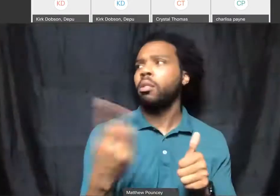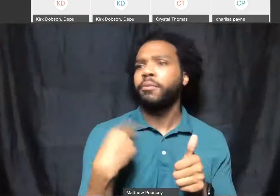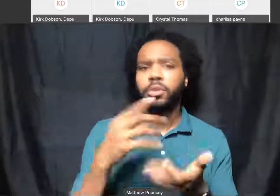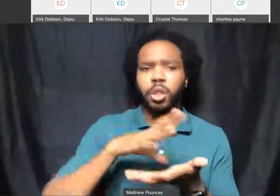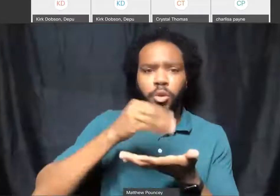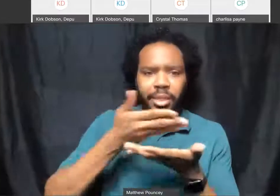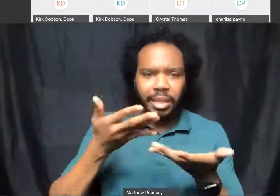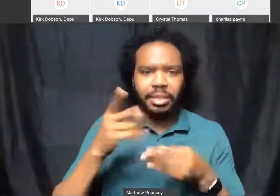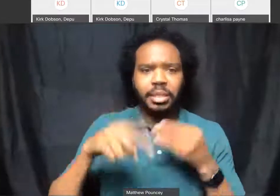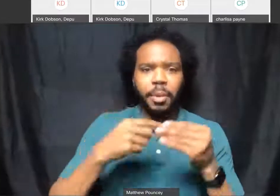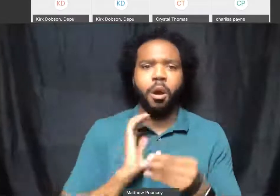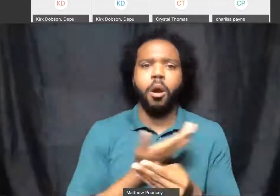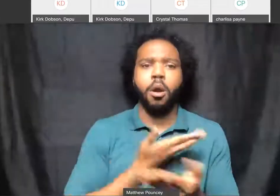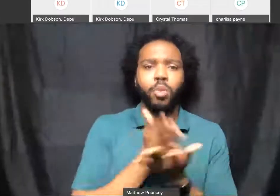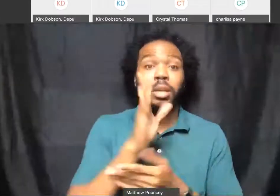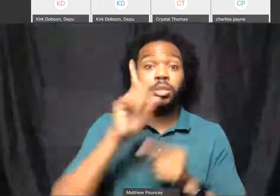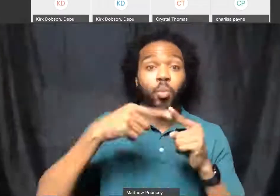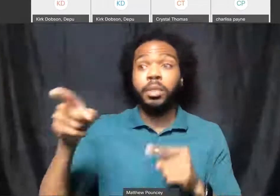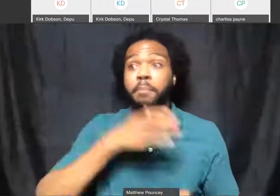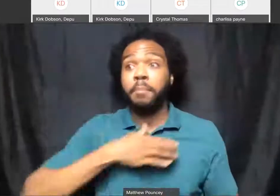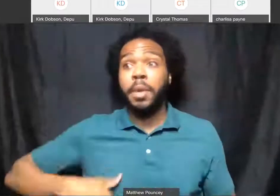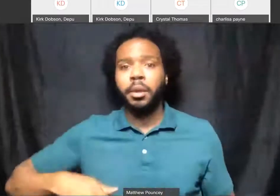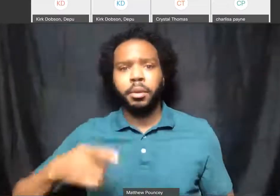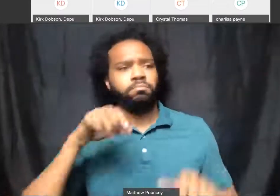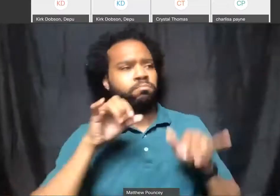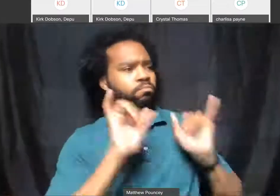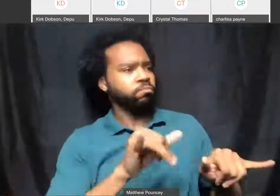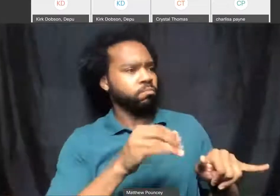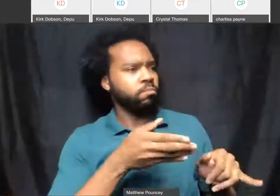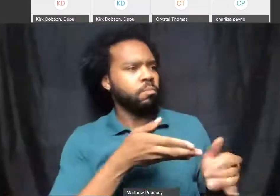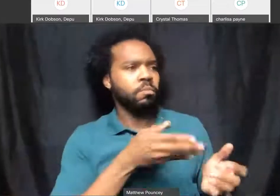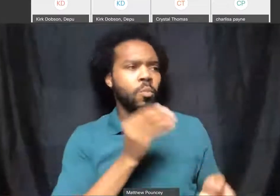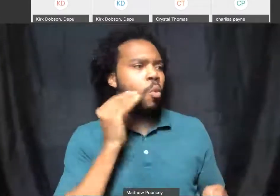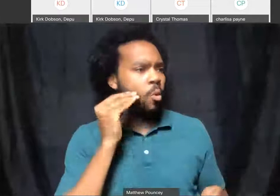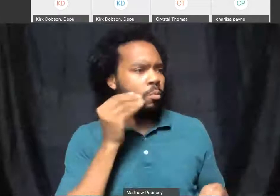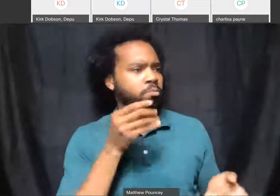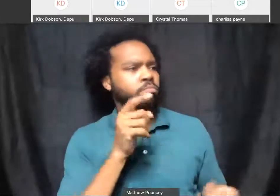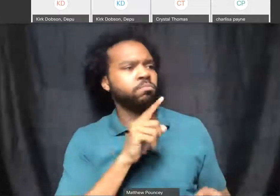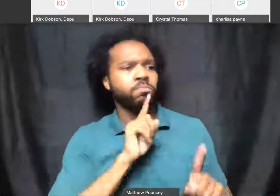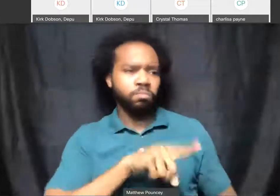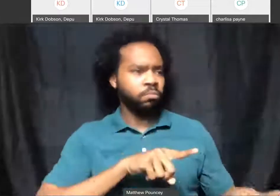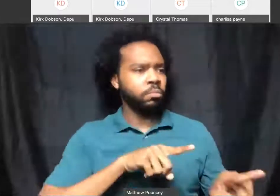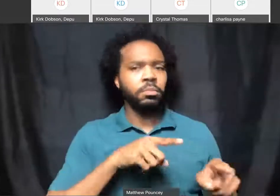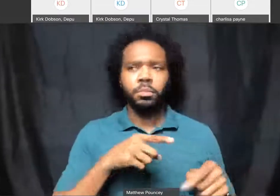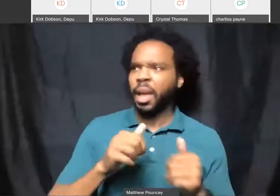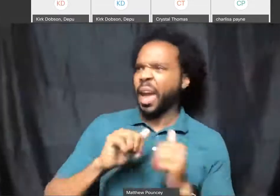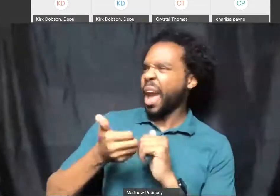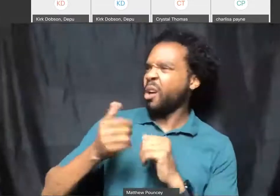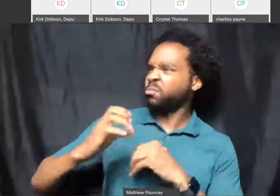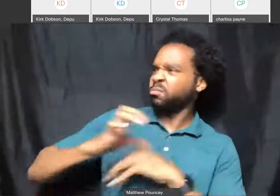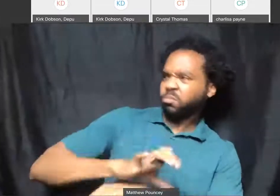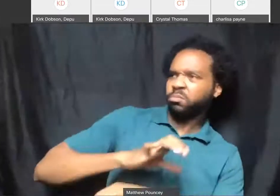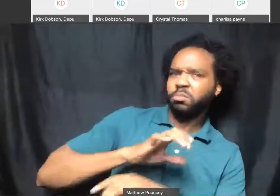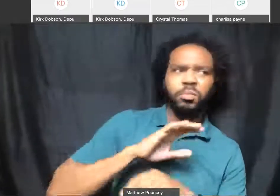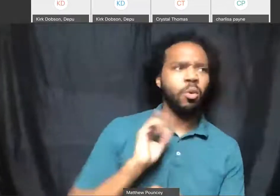the mayor issued a stay-at-home order, and there were questions about how that would be enforced for the whole city. And then once that